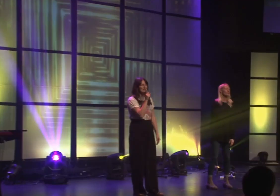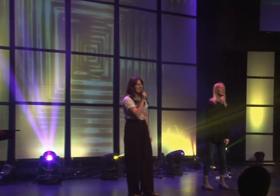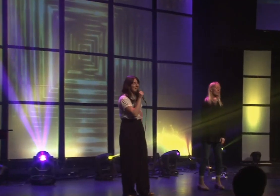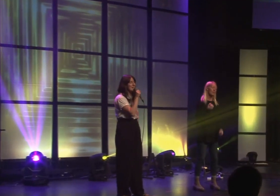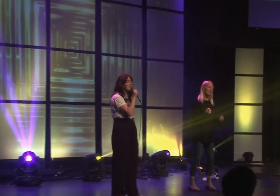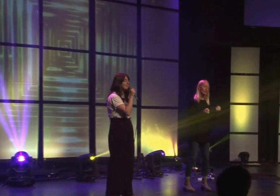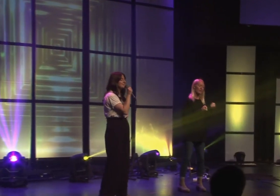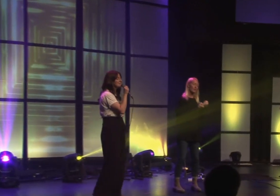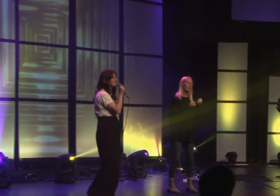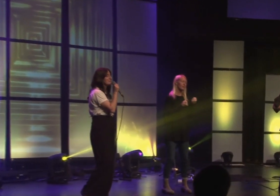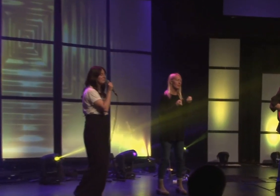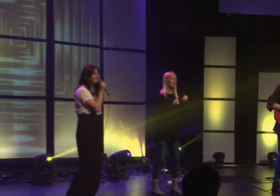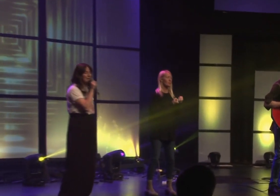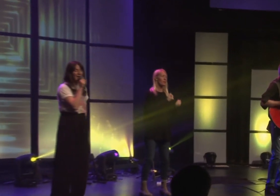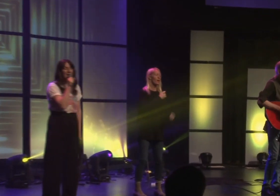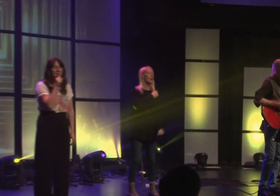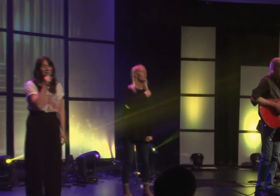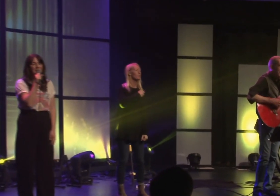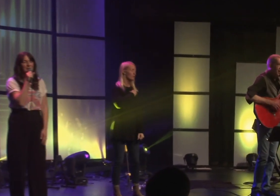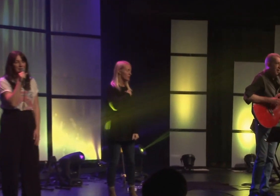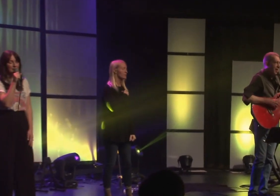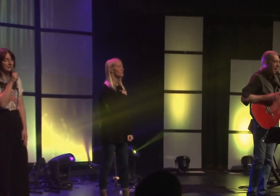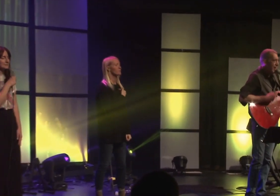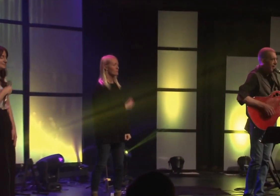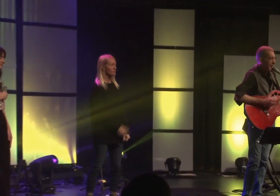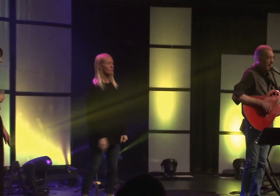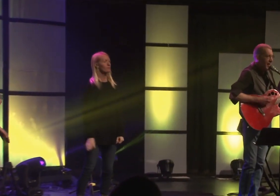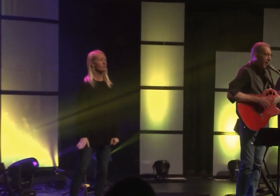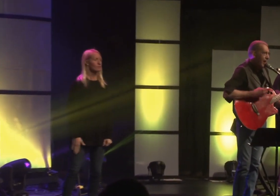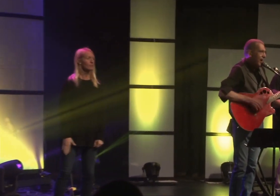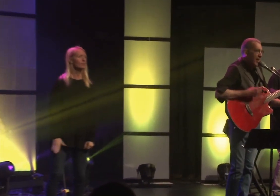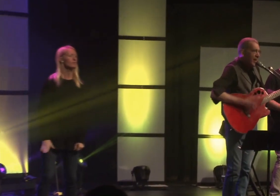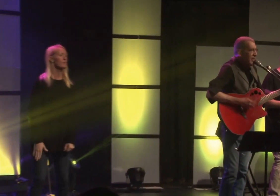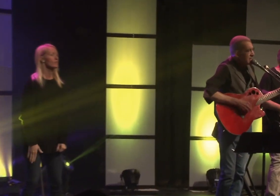Oh, stand by me.